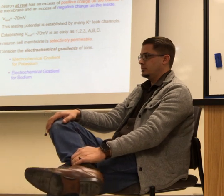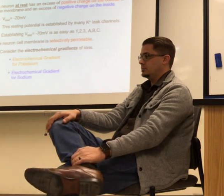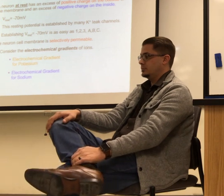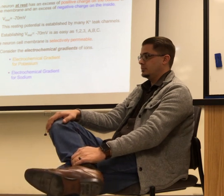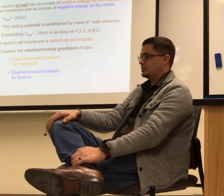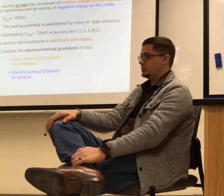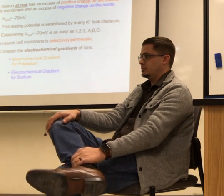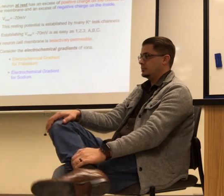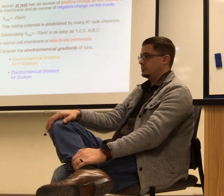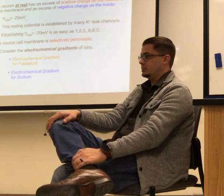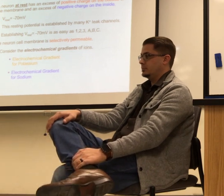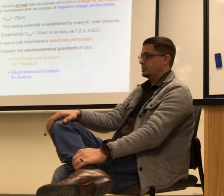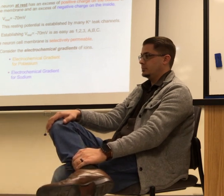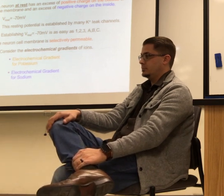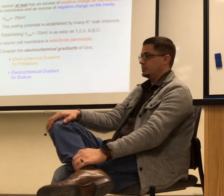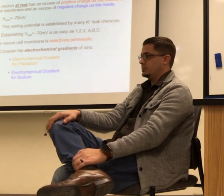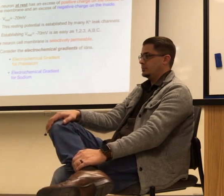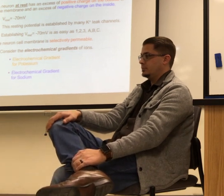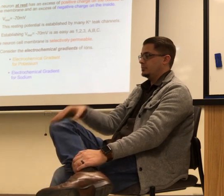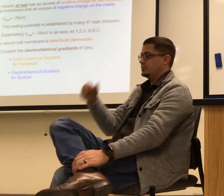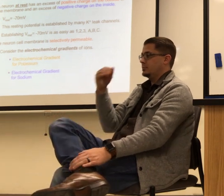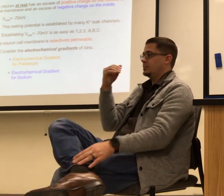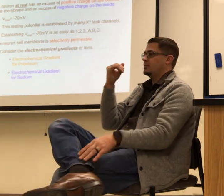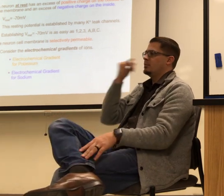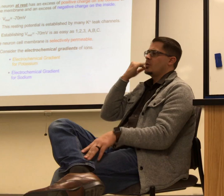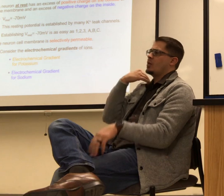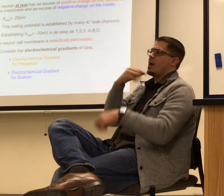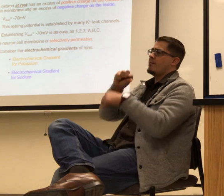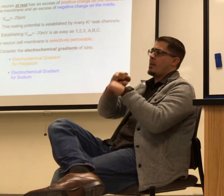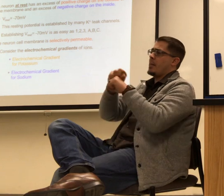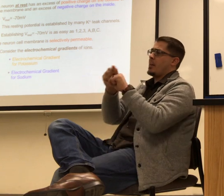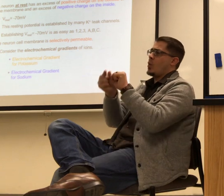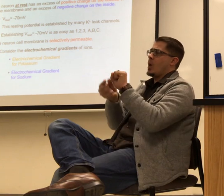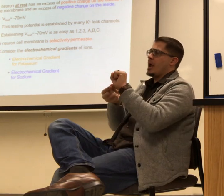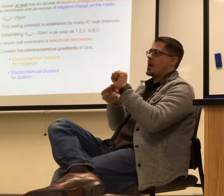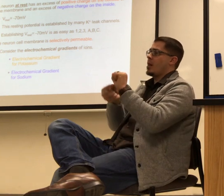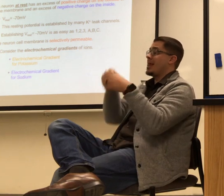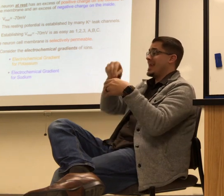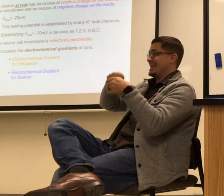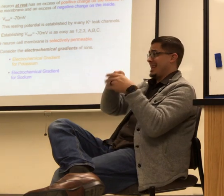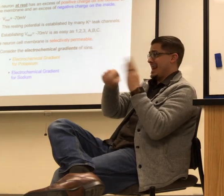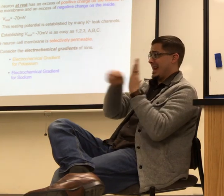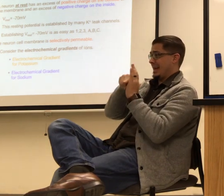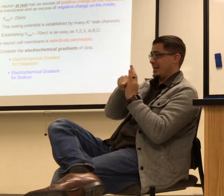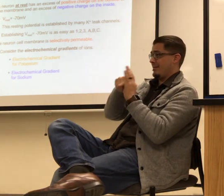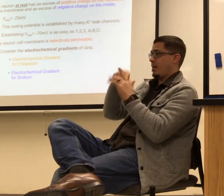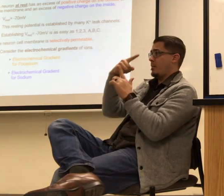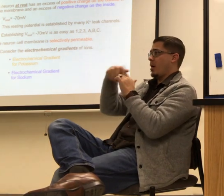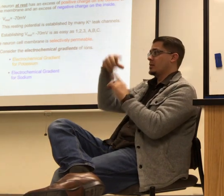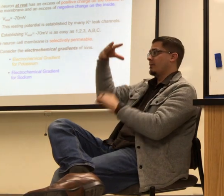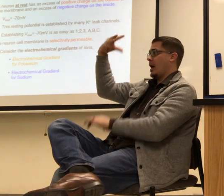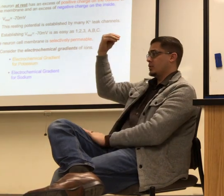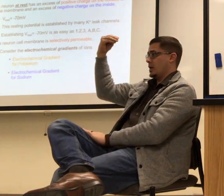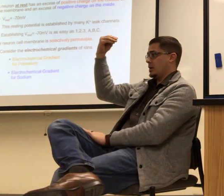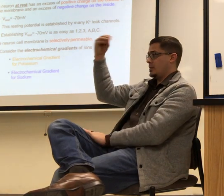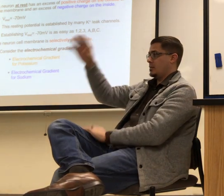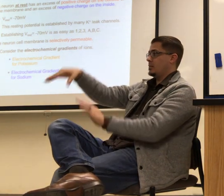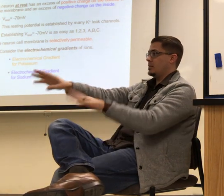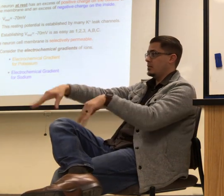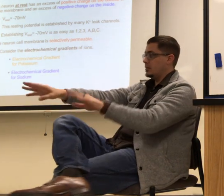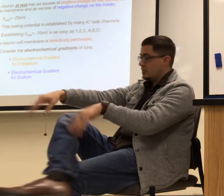So let's say you have a membrane, and we know that it's negative on the inside, it's positive on the outside, and